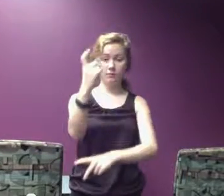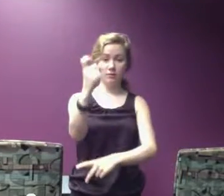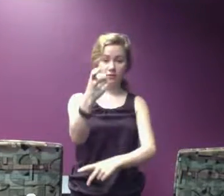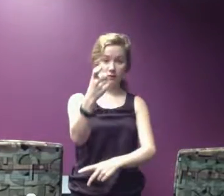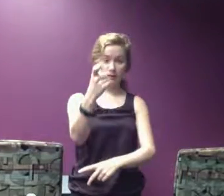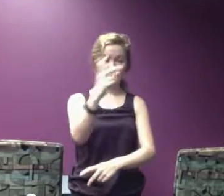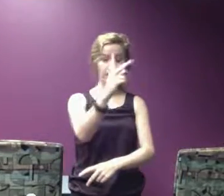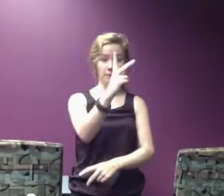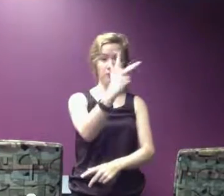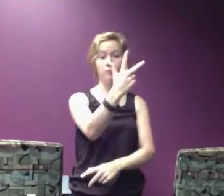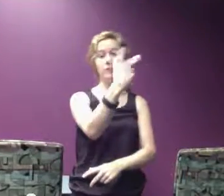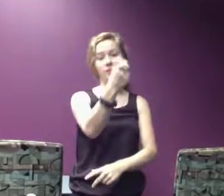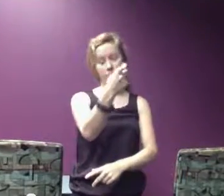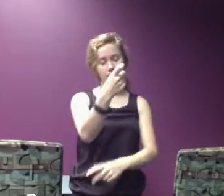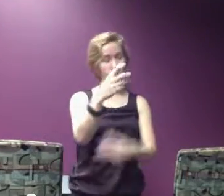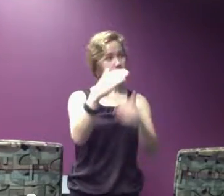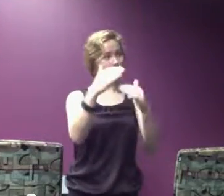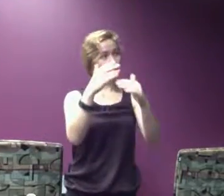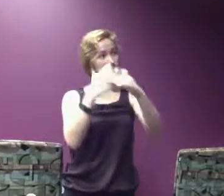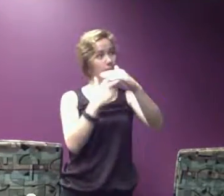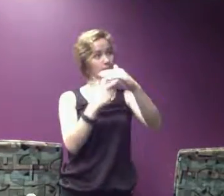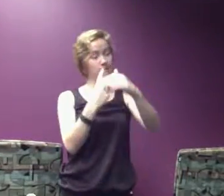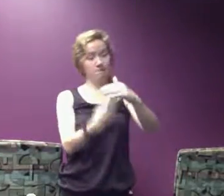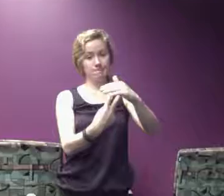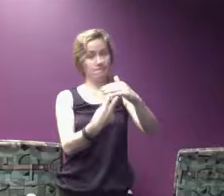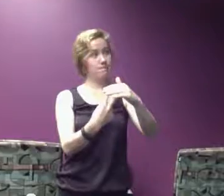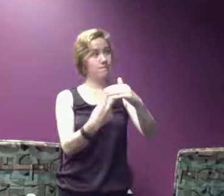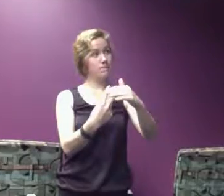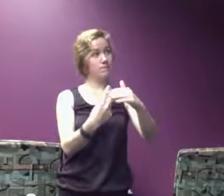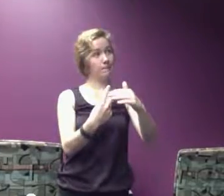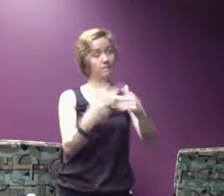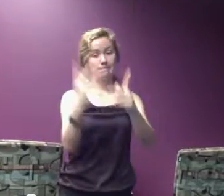So, and 3 times x, and then 2.